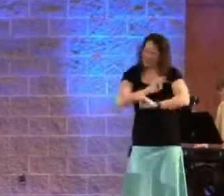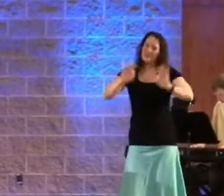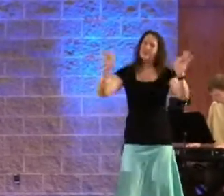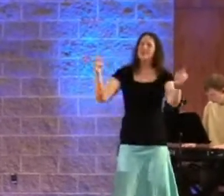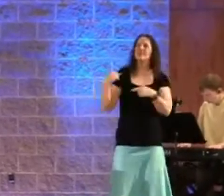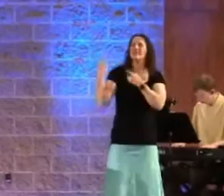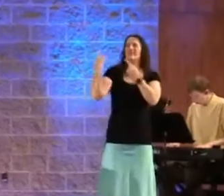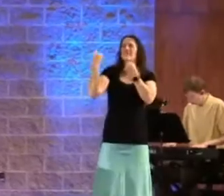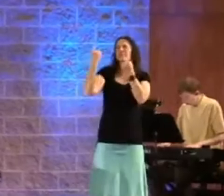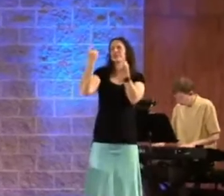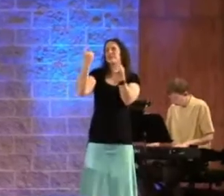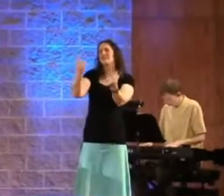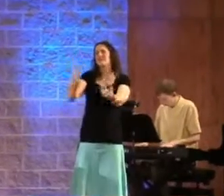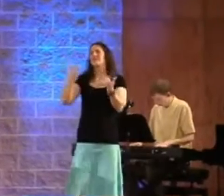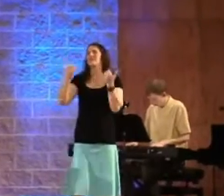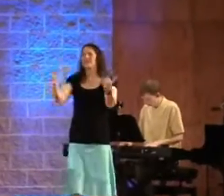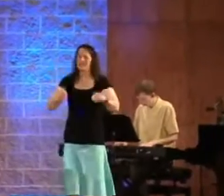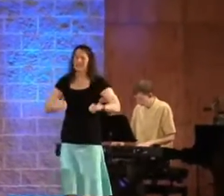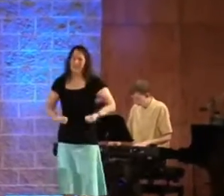that I'm